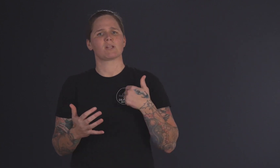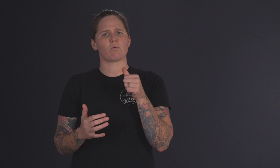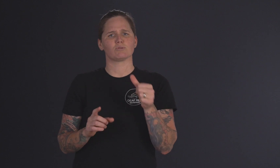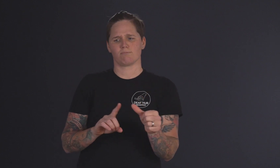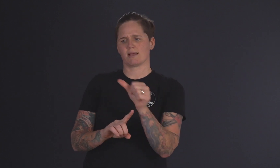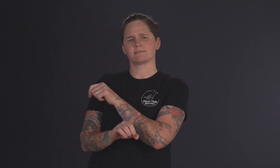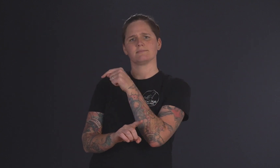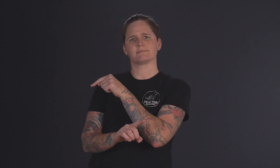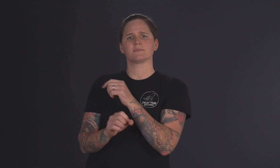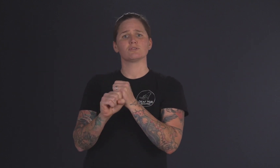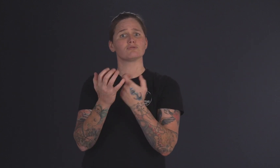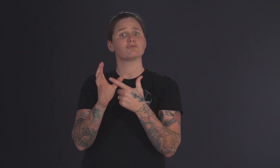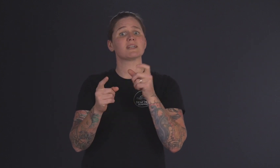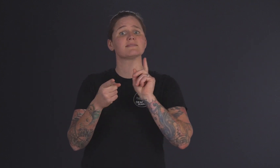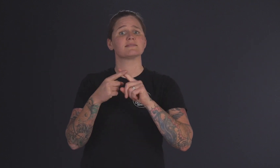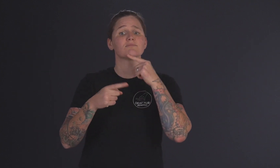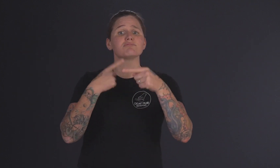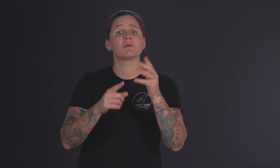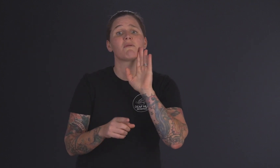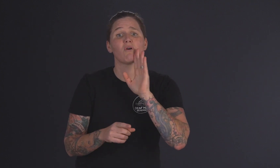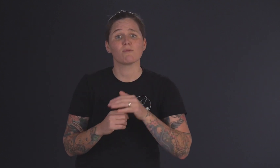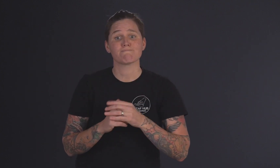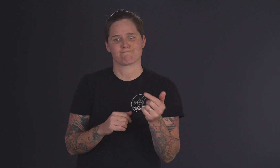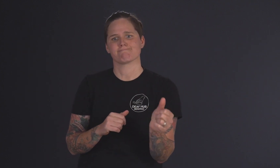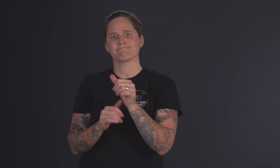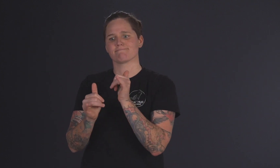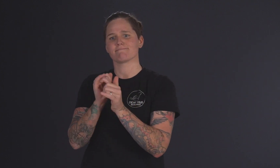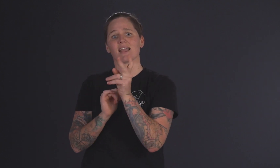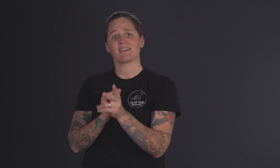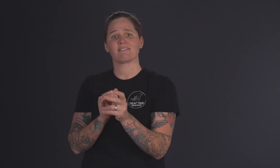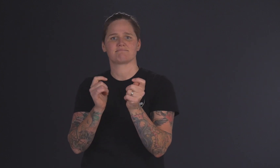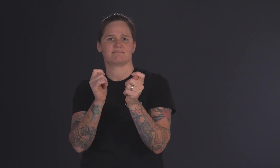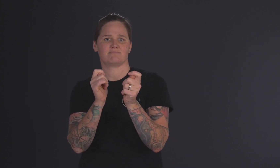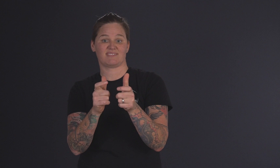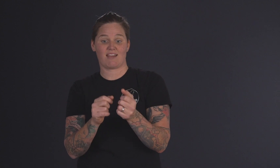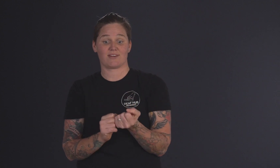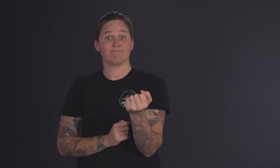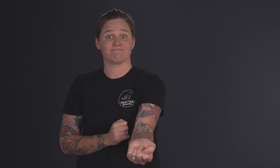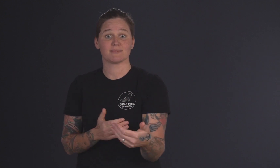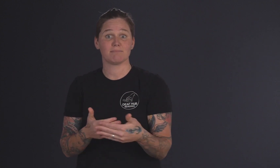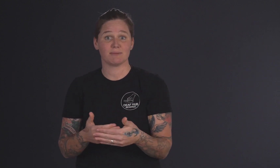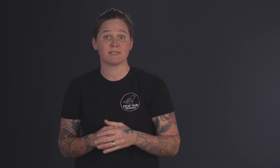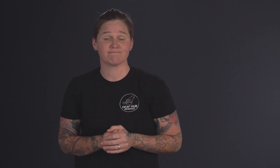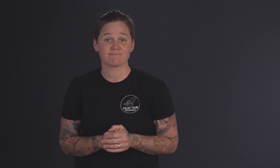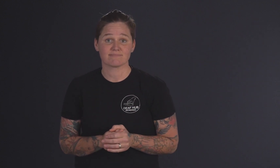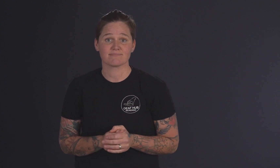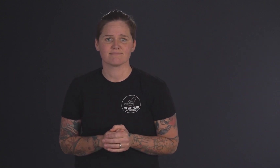I'd love to take us back now to Grace's story, where she goes on to explain what happened during the pregnancy and after the birth